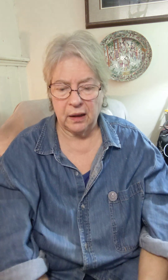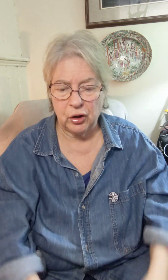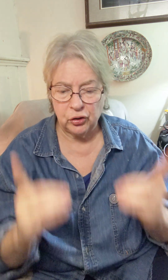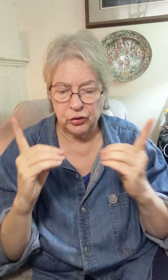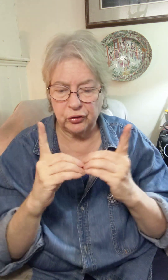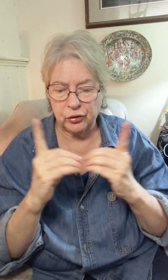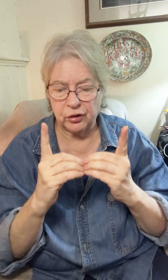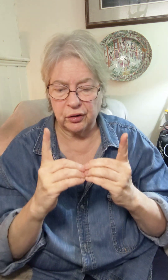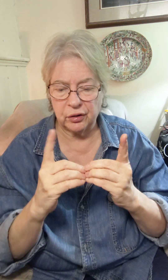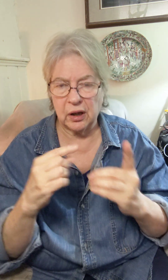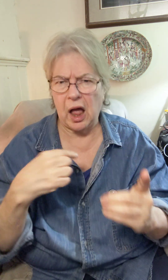dessert.